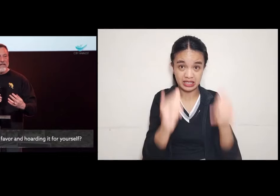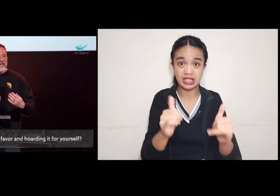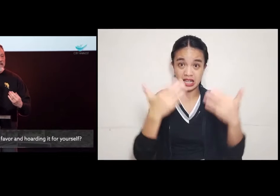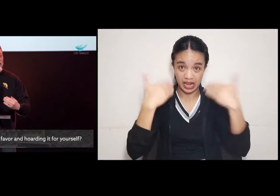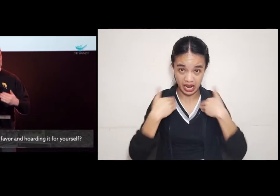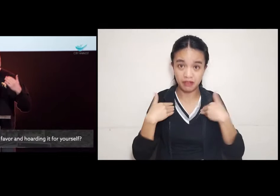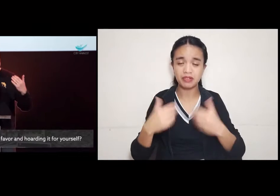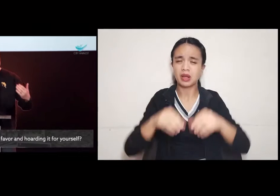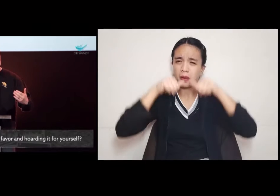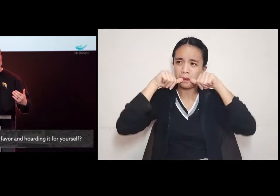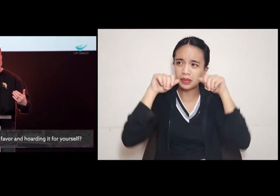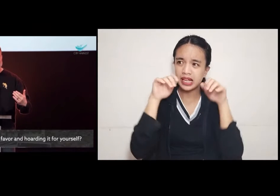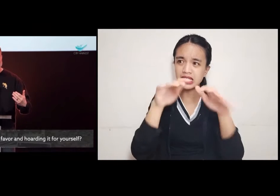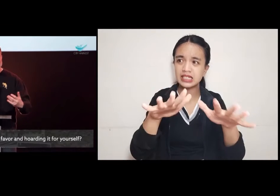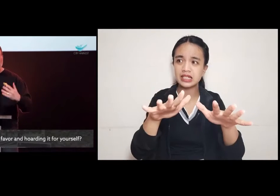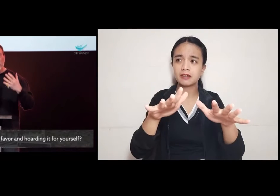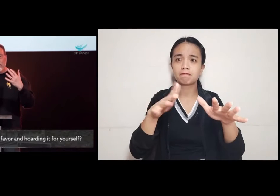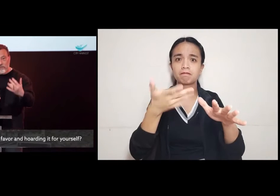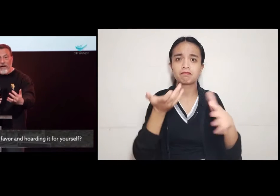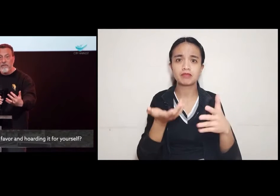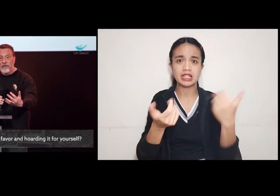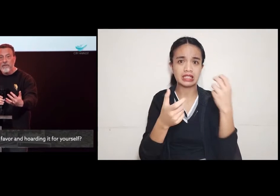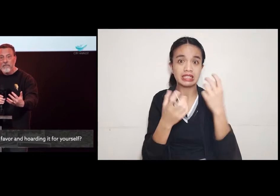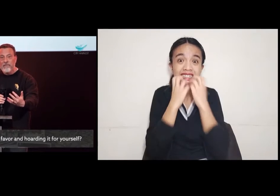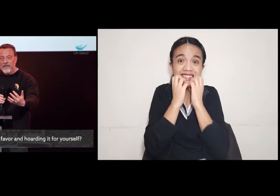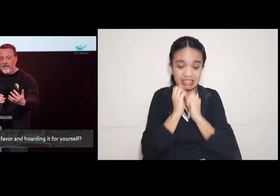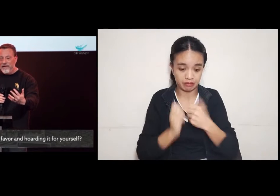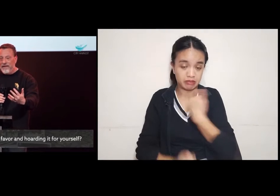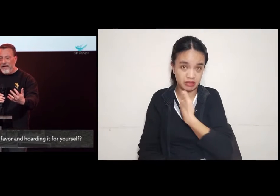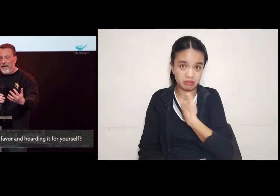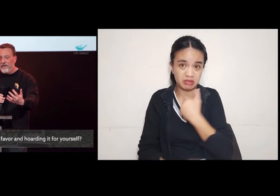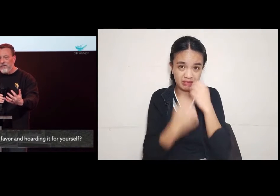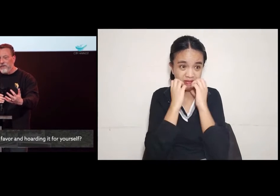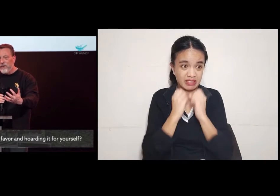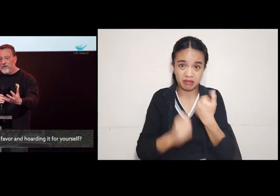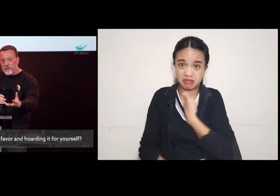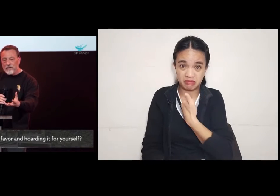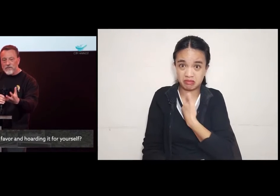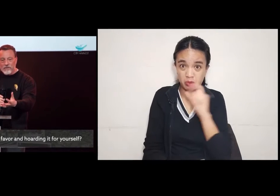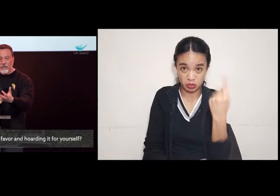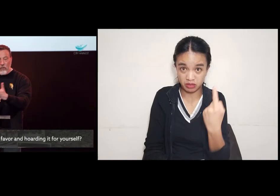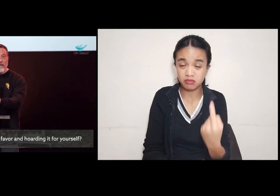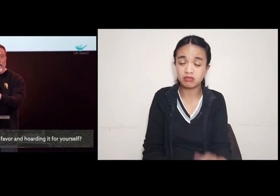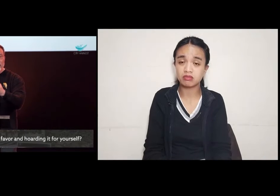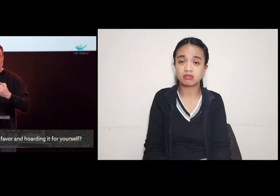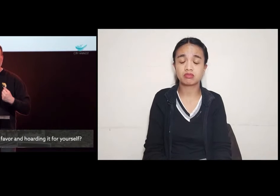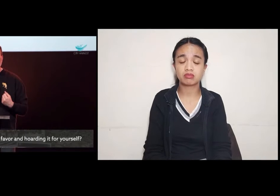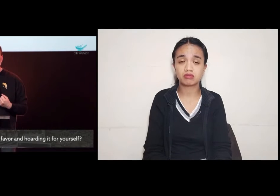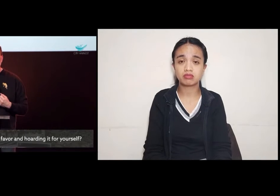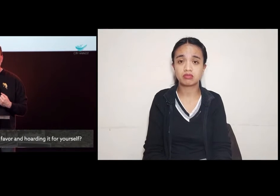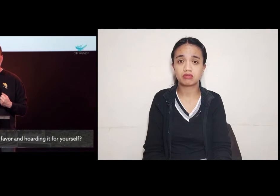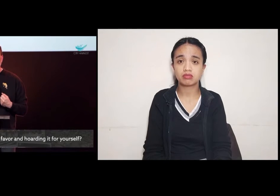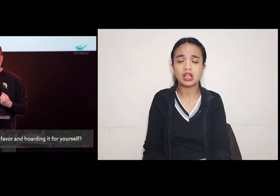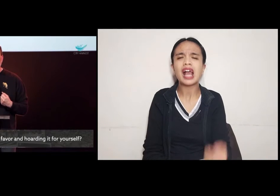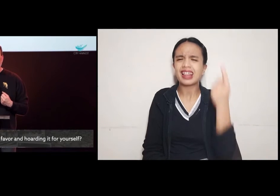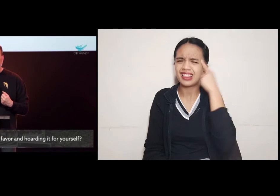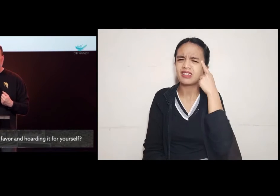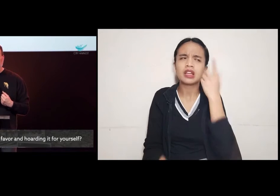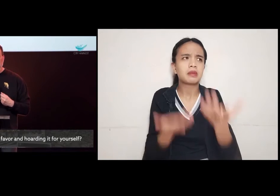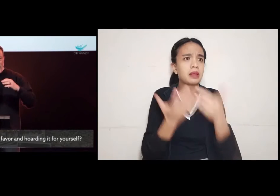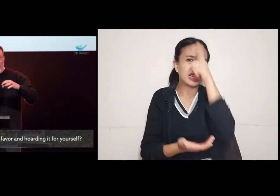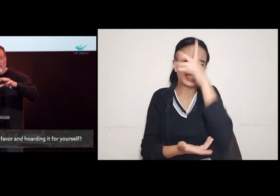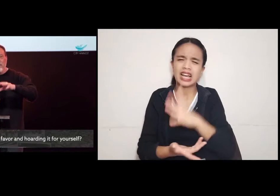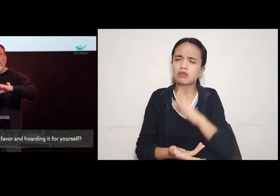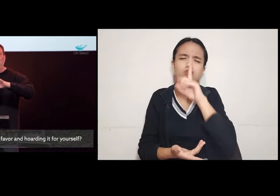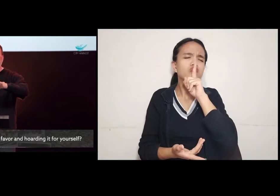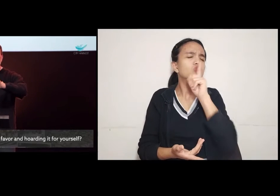you sitting in the abundance of all this favor and you are still just hoarding it for yourself